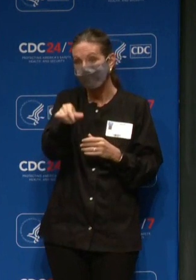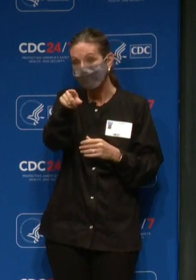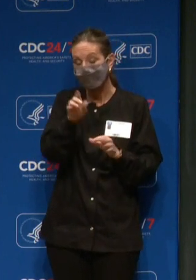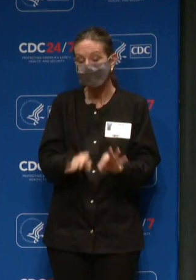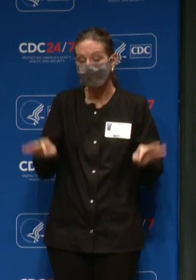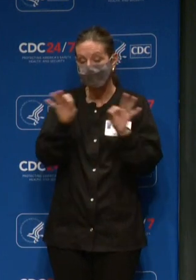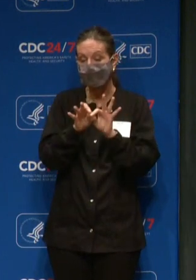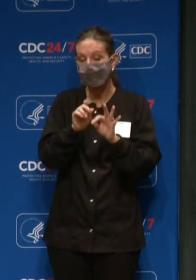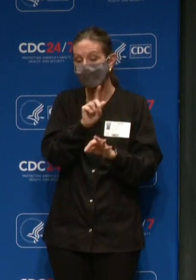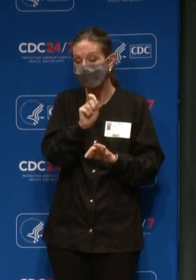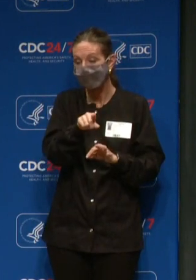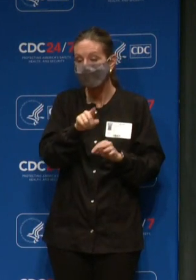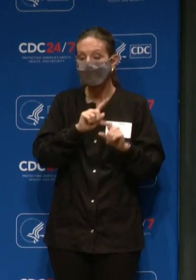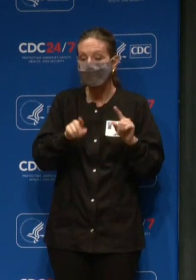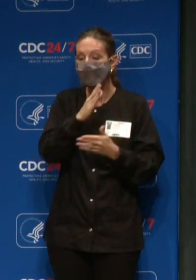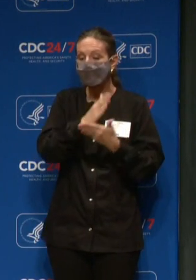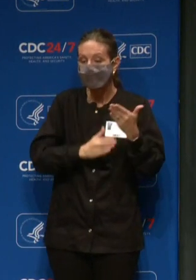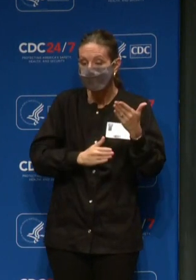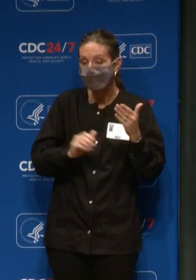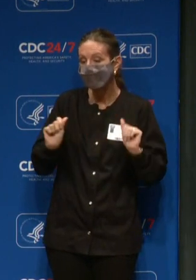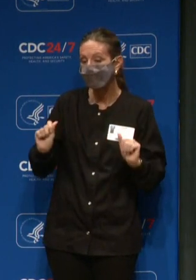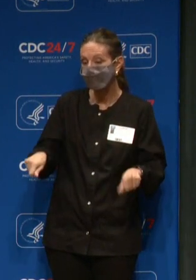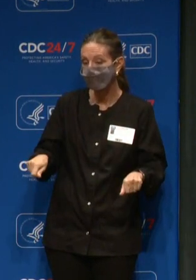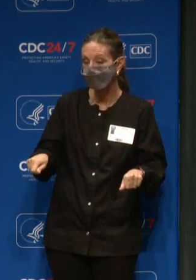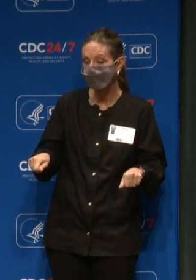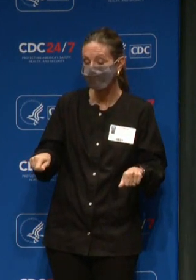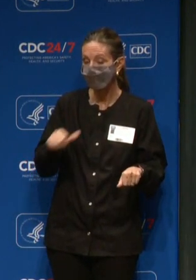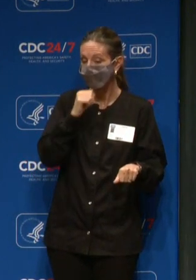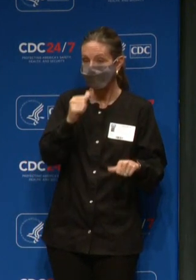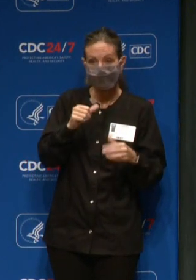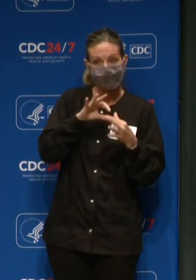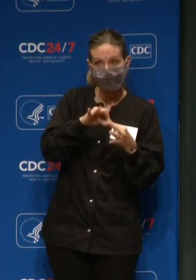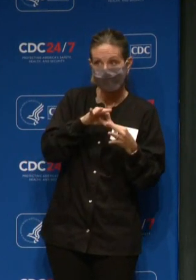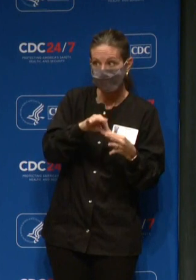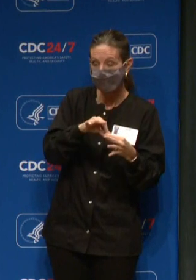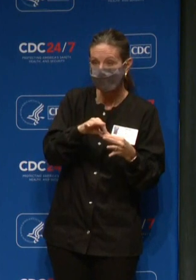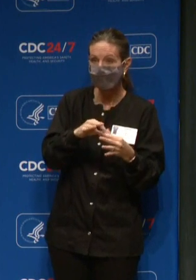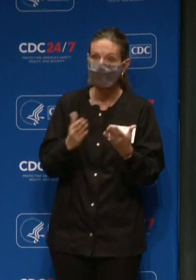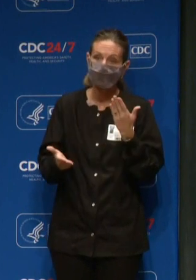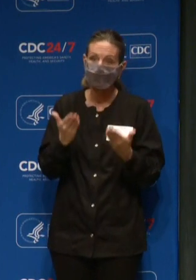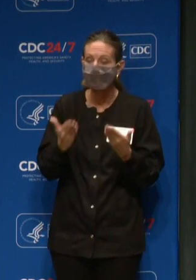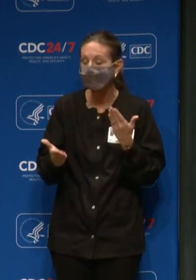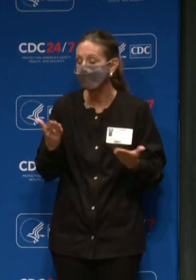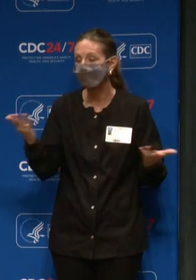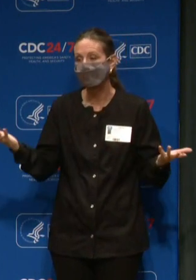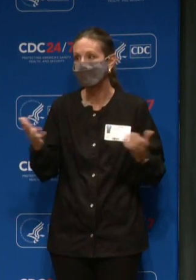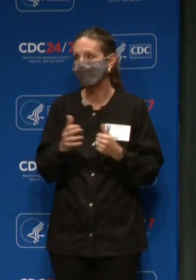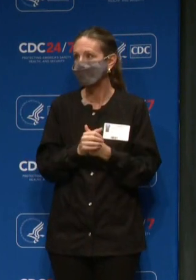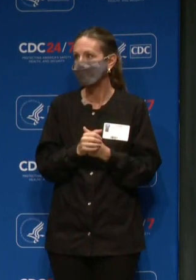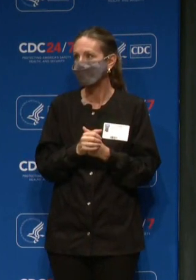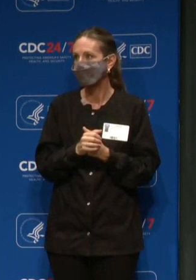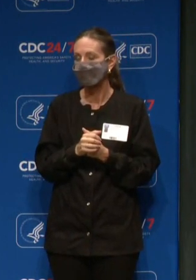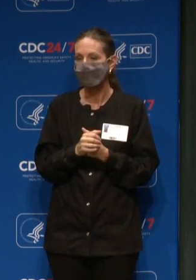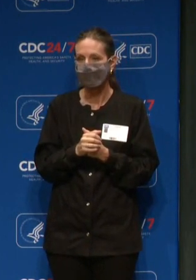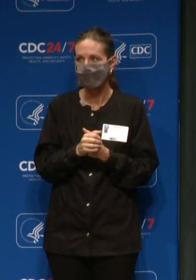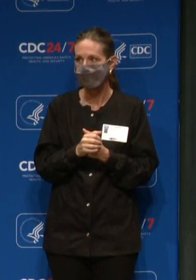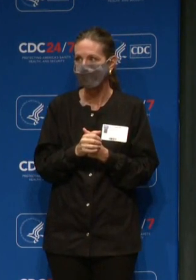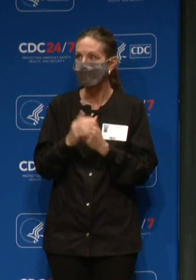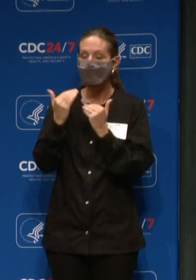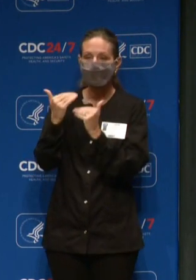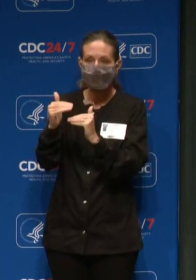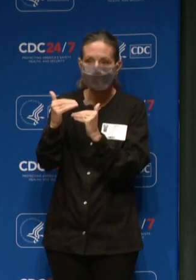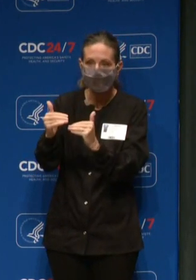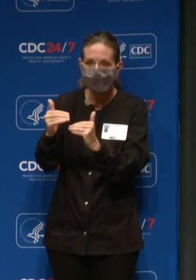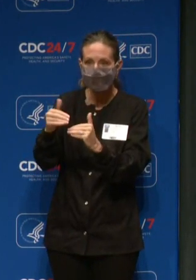well. Some of those may be unrelated, perhaps because of limitations on access